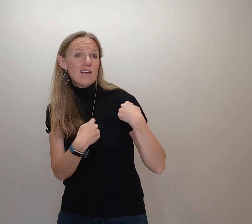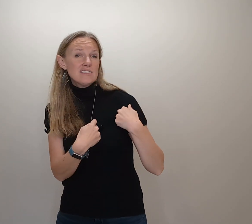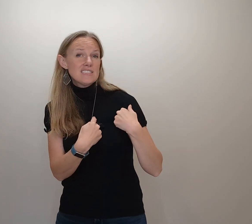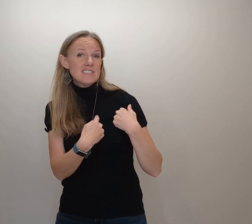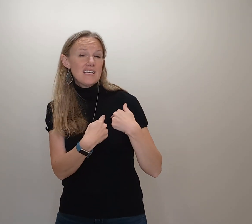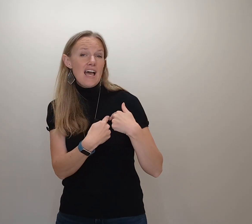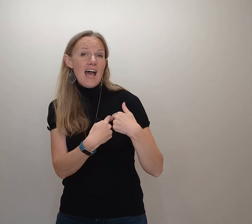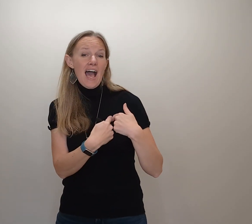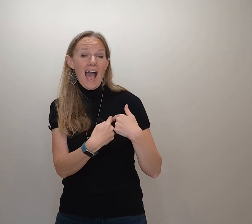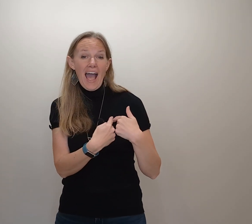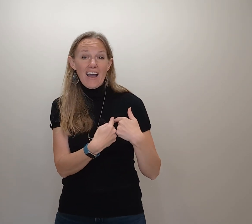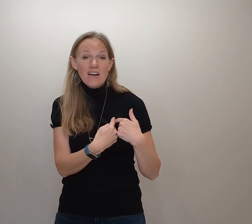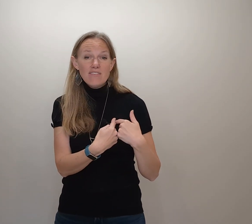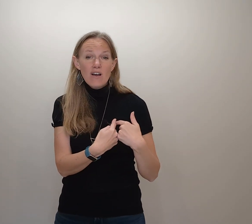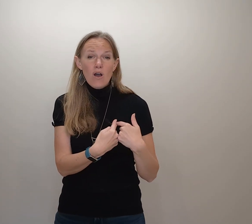hearts have